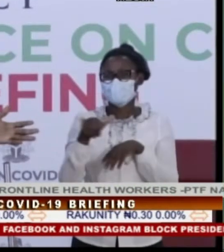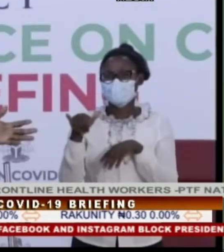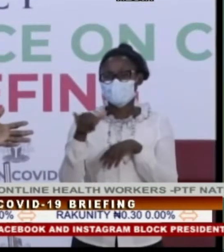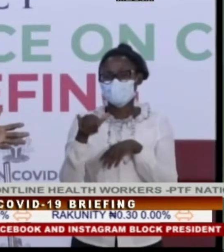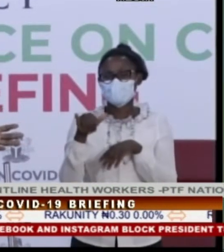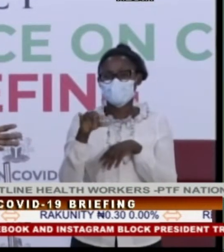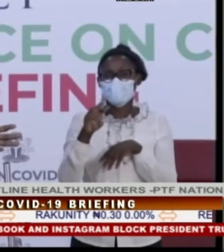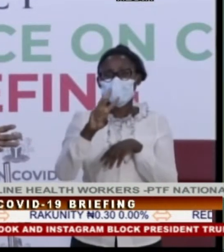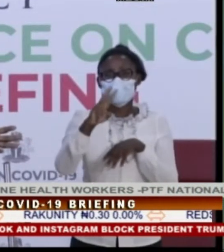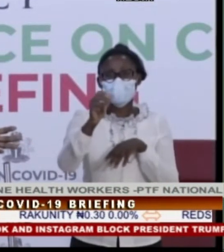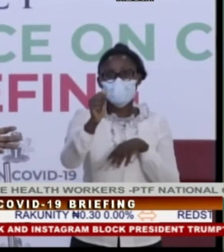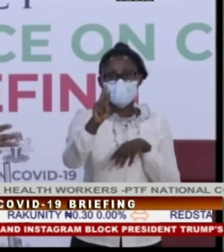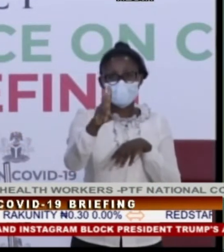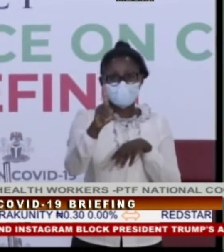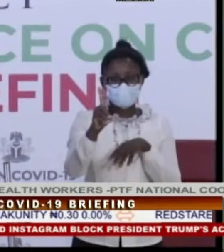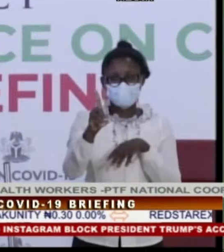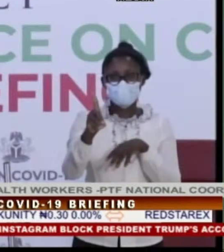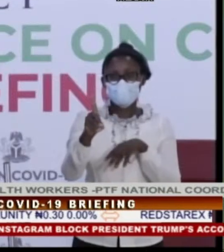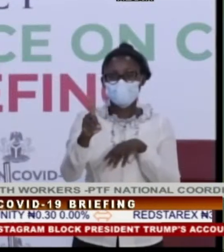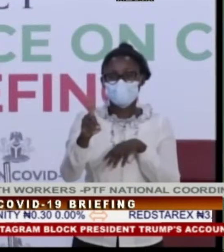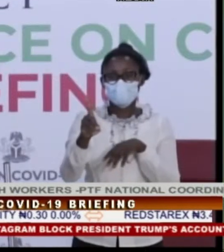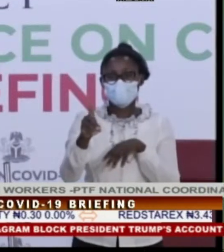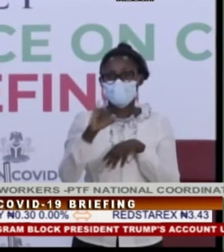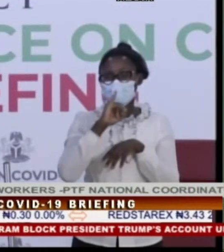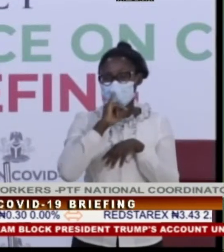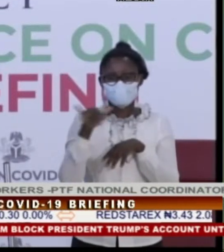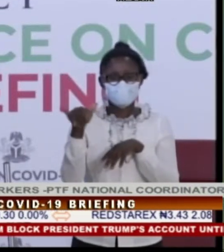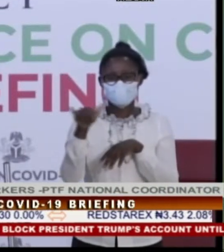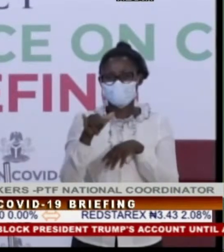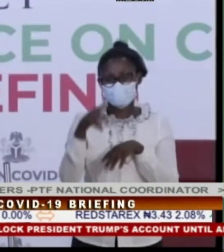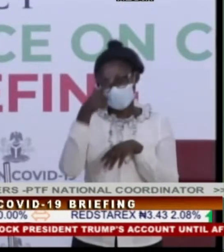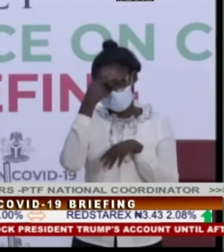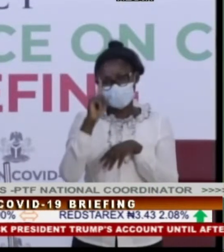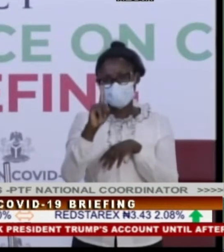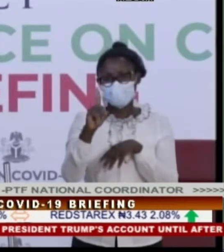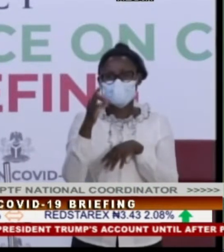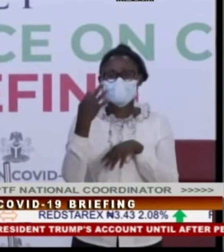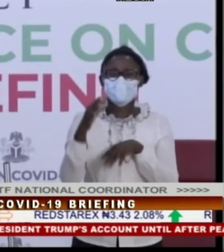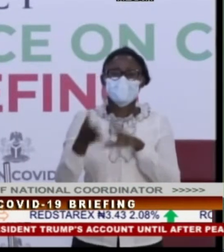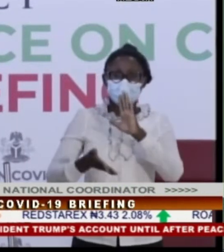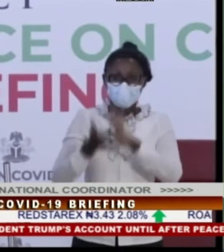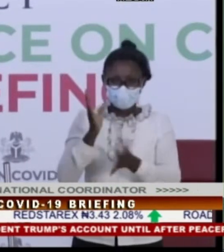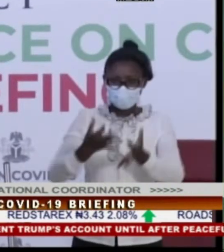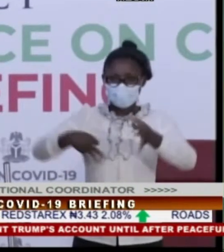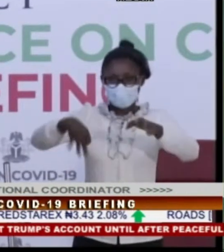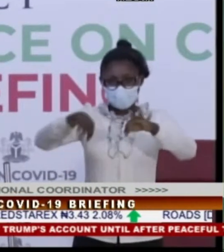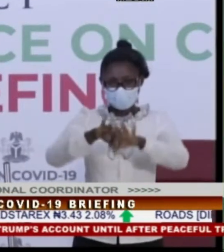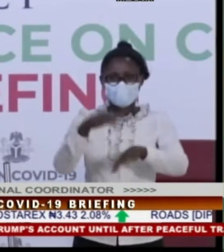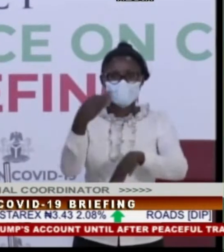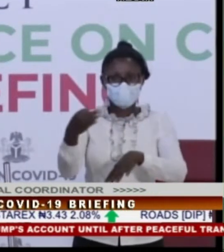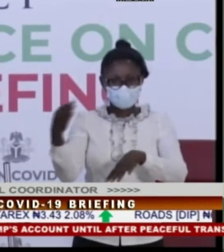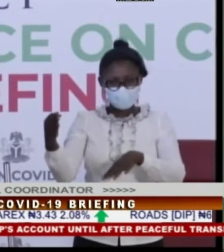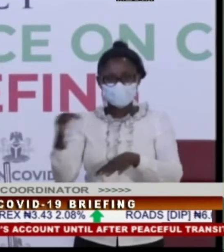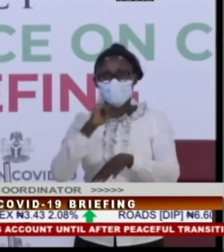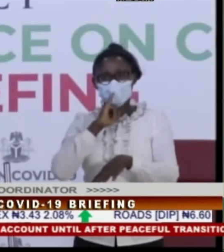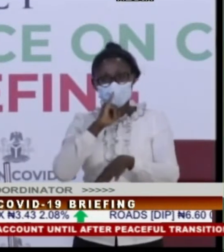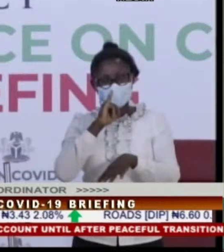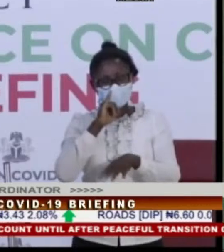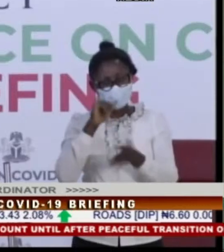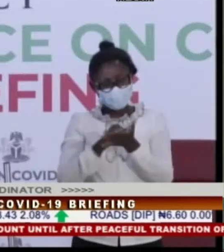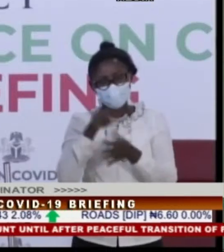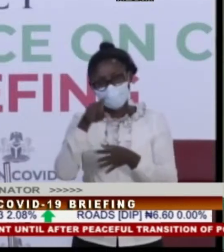ward. It will become an ordinary U because one of the most important critical facilities that you must have in an